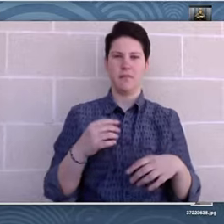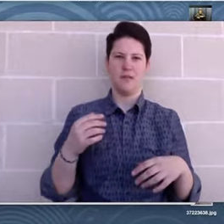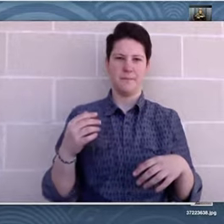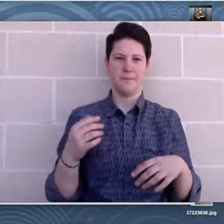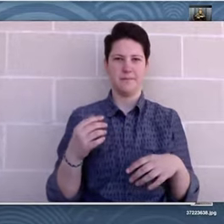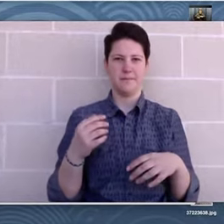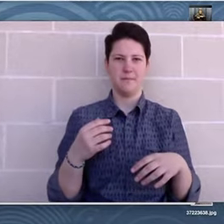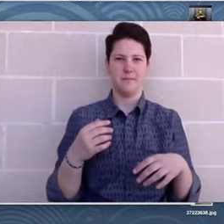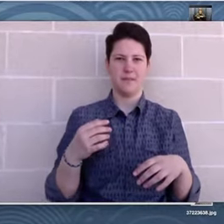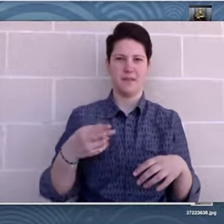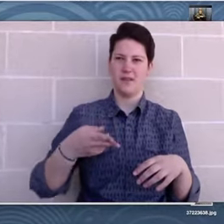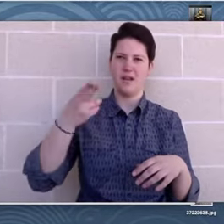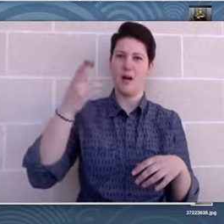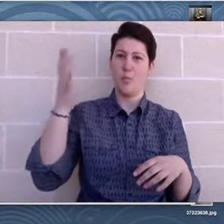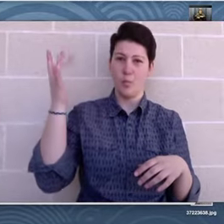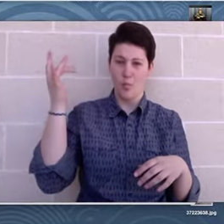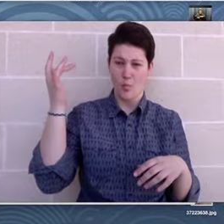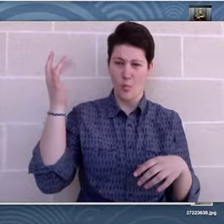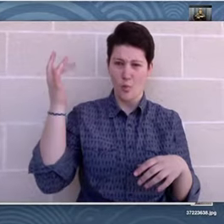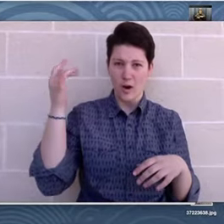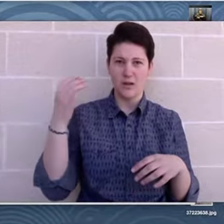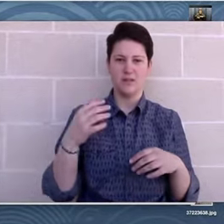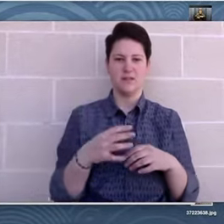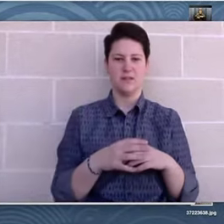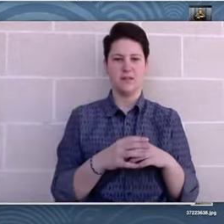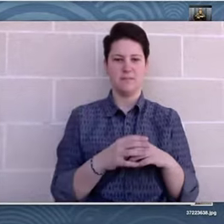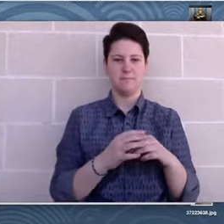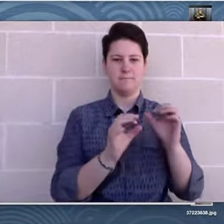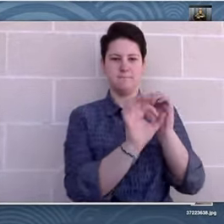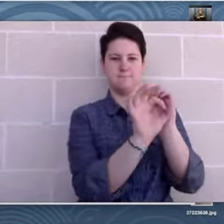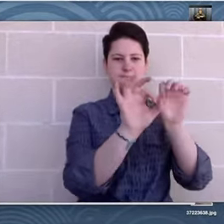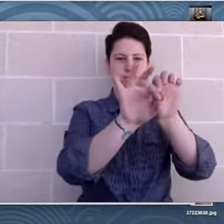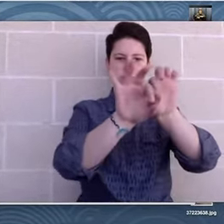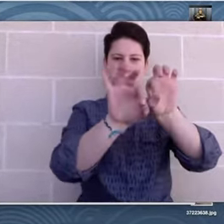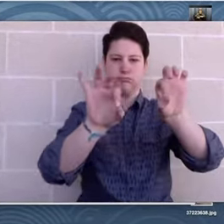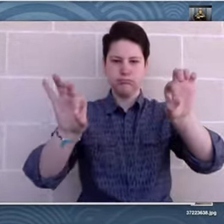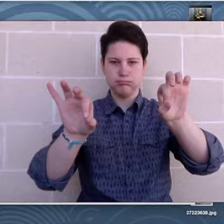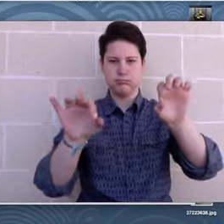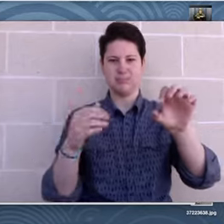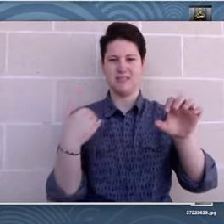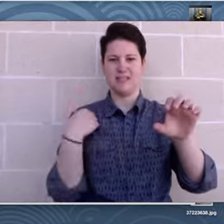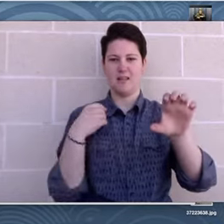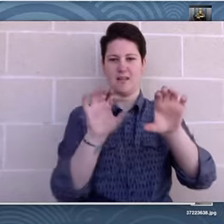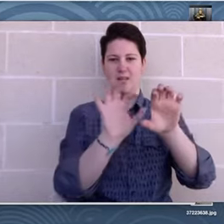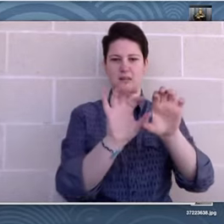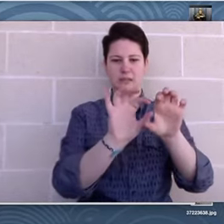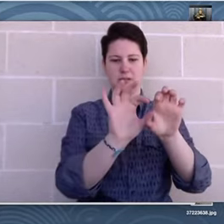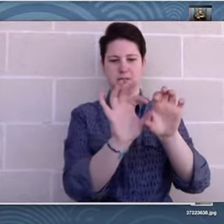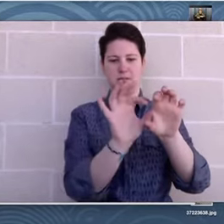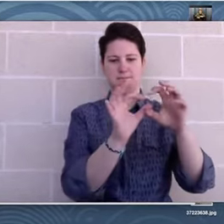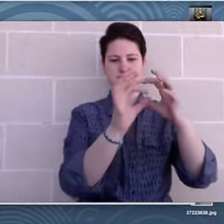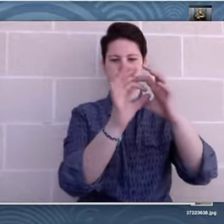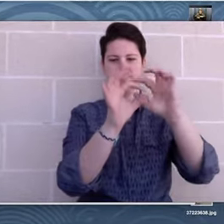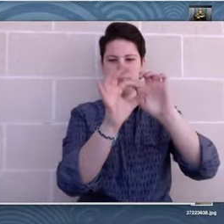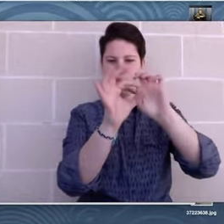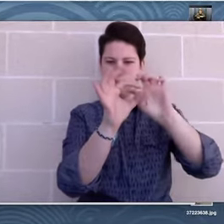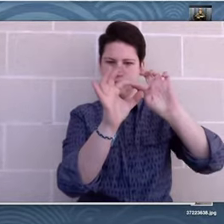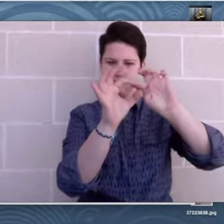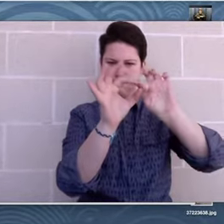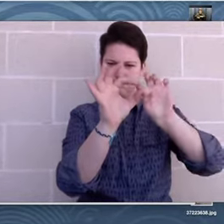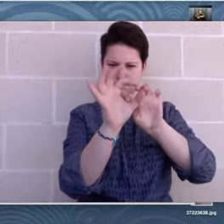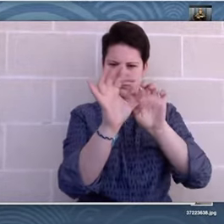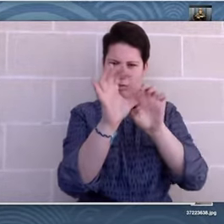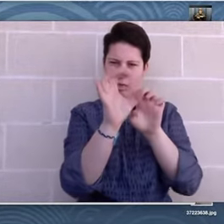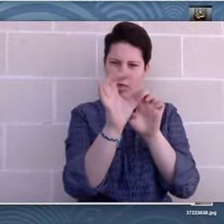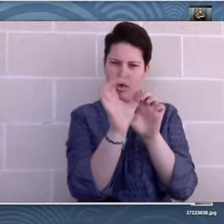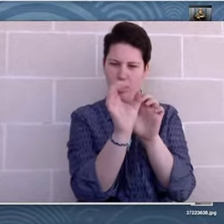the blocking of arteries by cholesterol. Constant stress and strain for a long time, improper functioning of